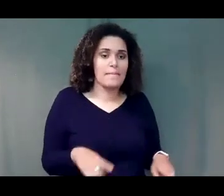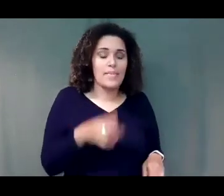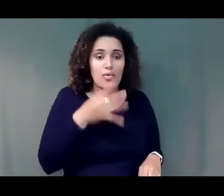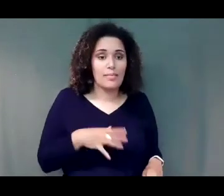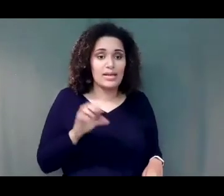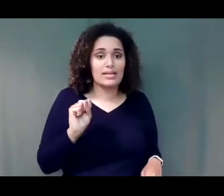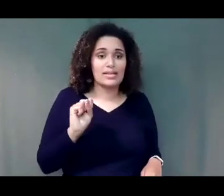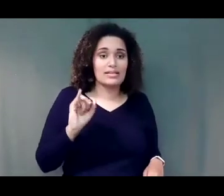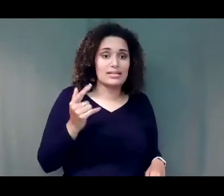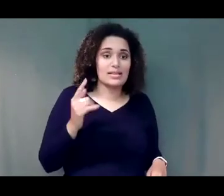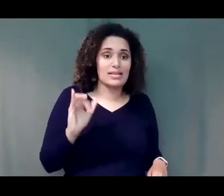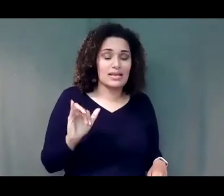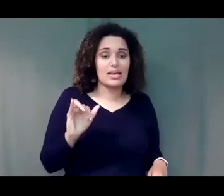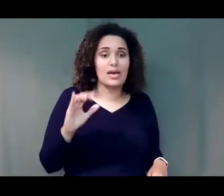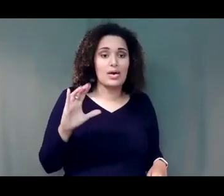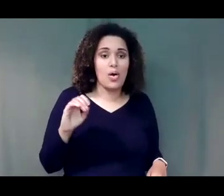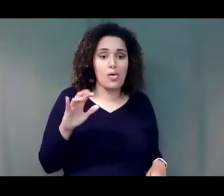Siggy Coco from